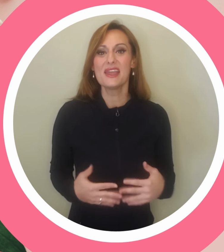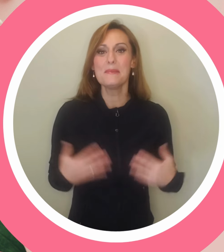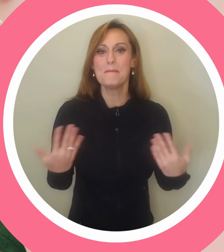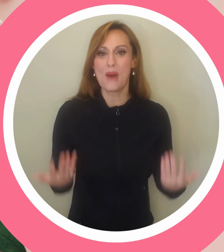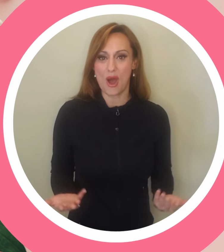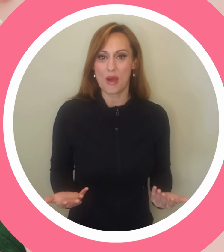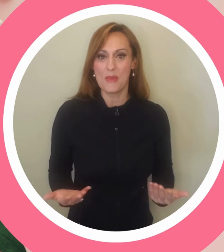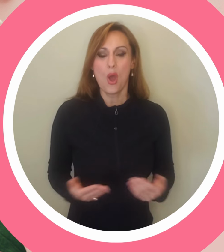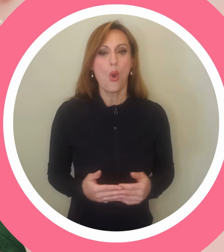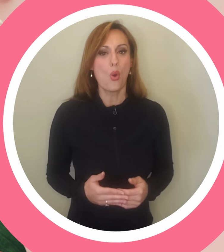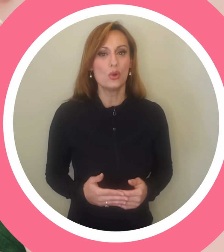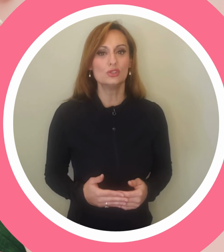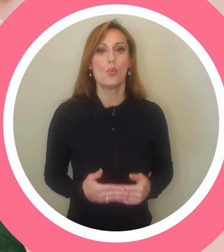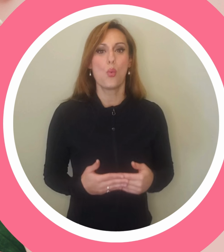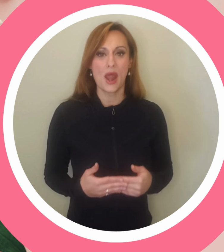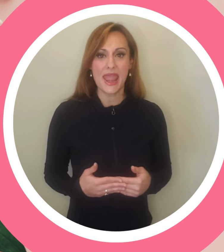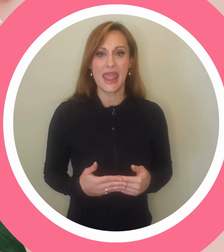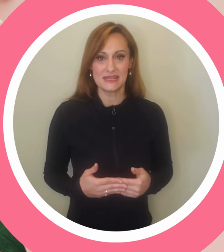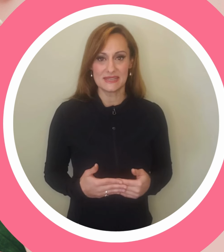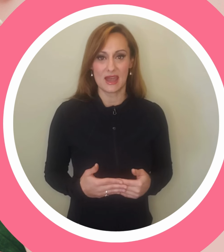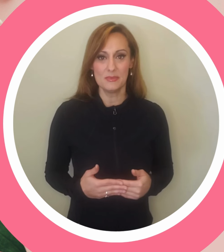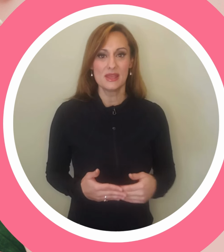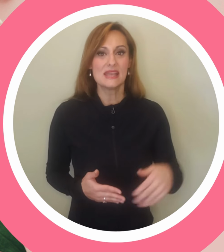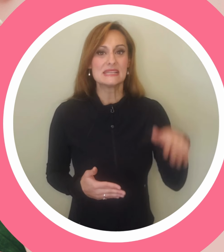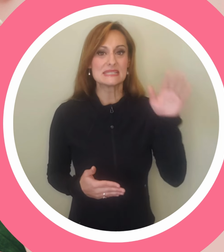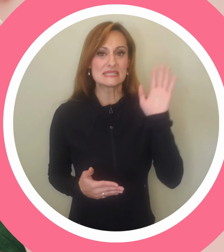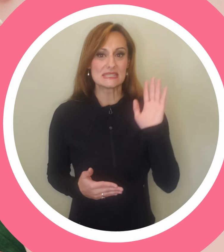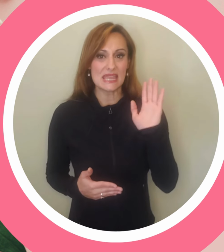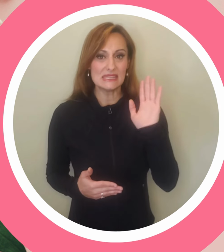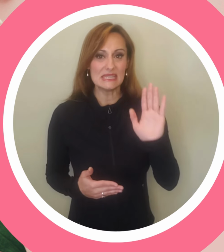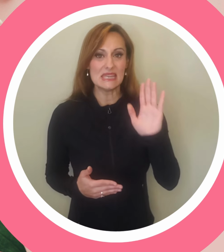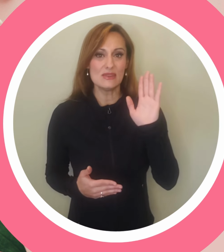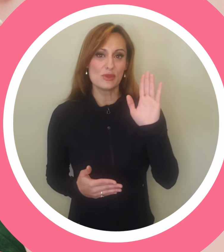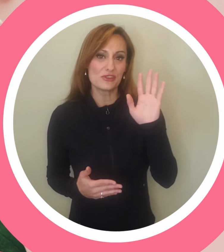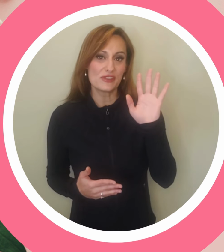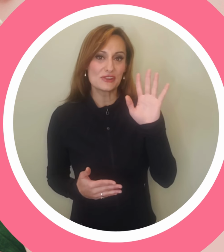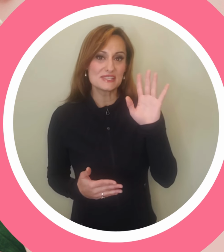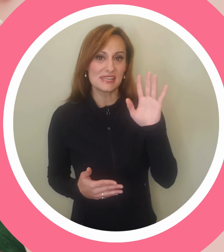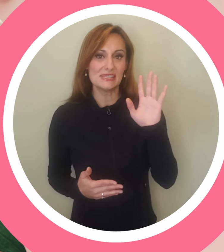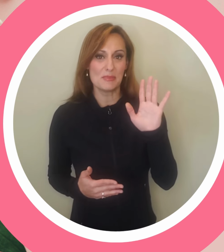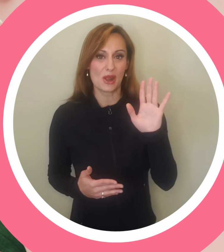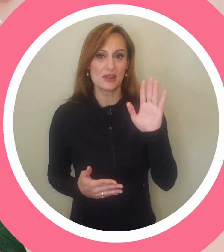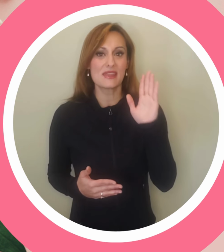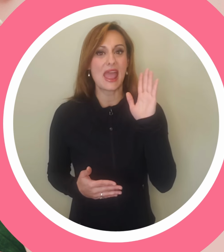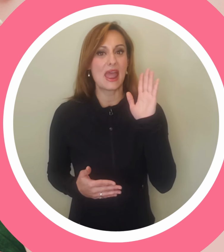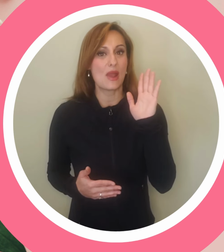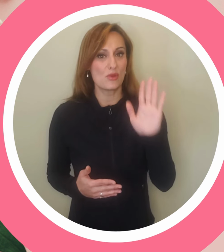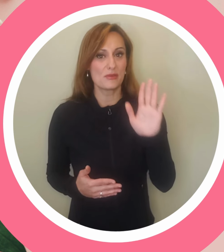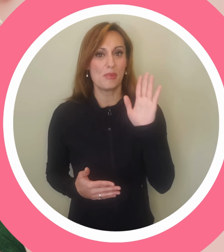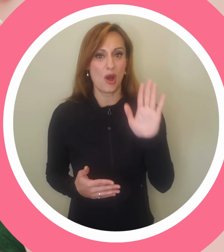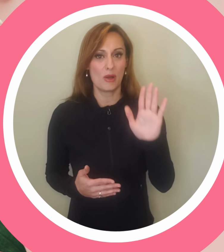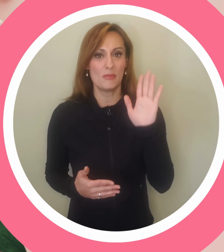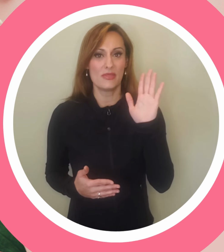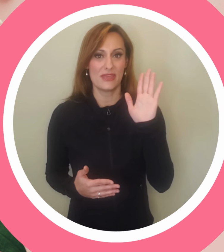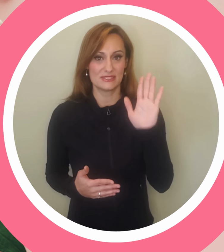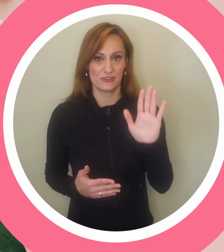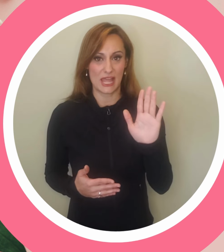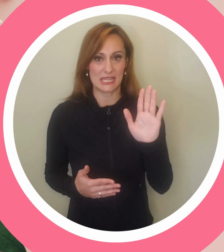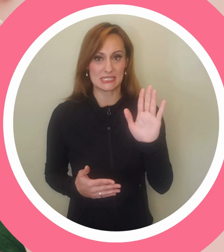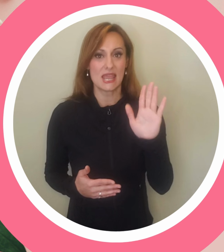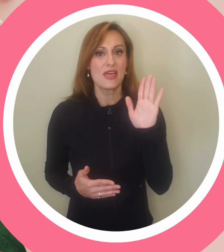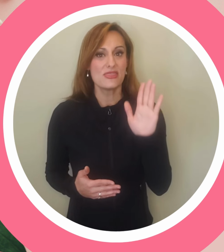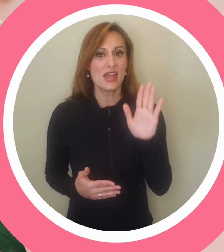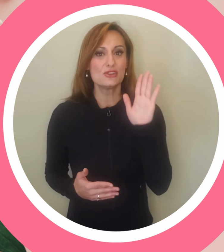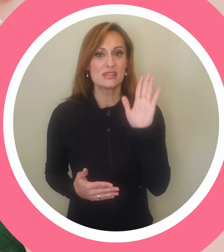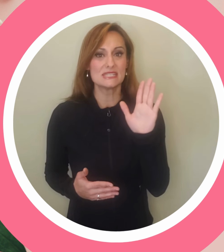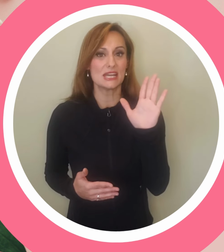Now to sign mom, hold one hand up slightly with your fingers slightly apart with a palm that's